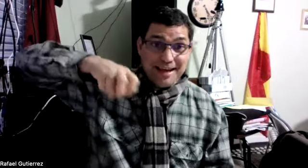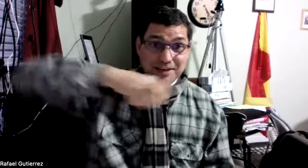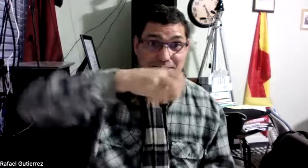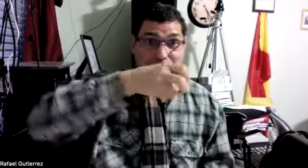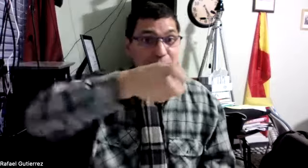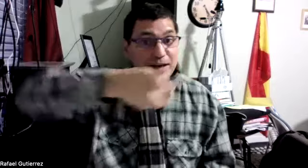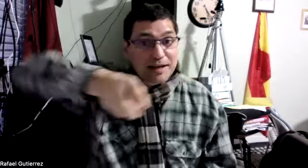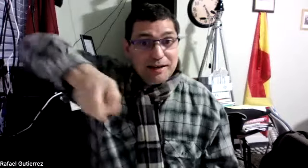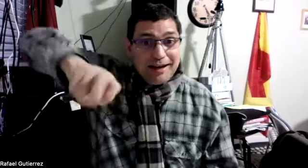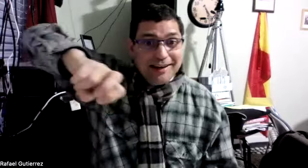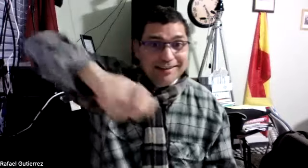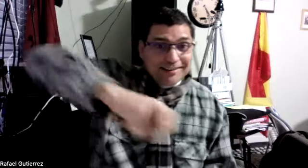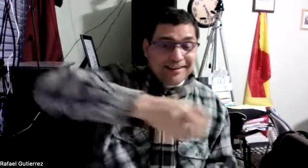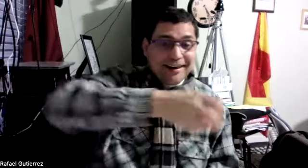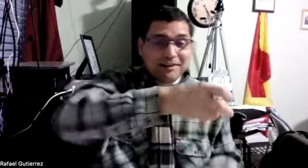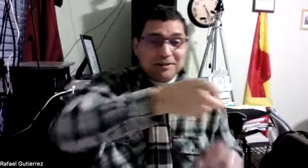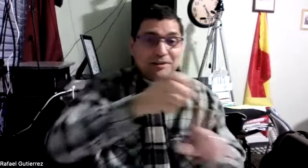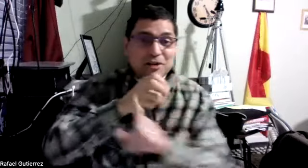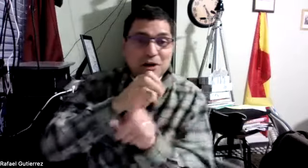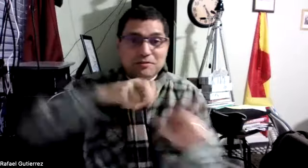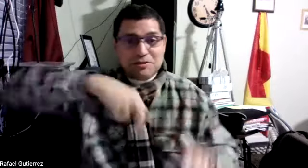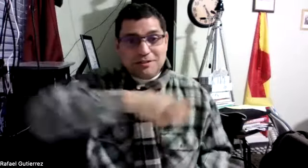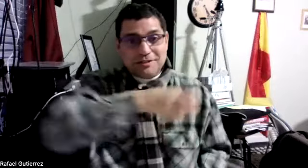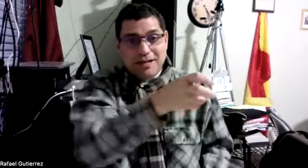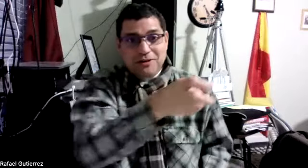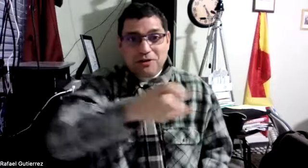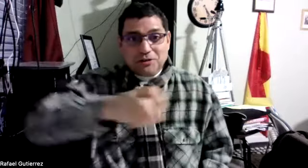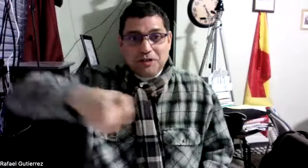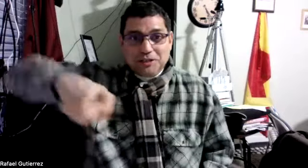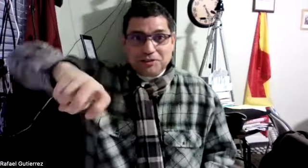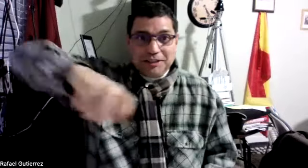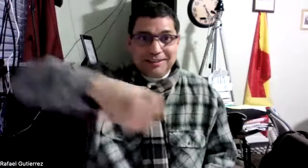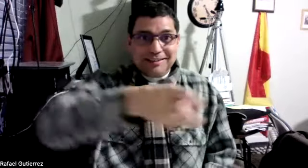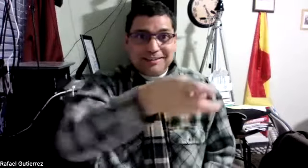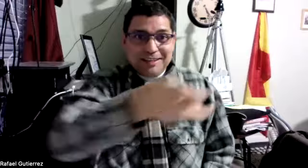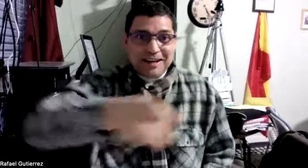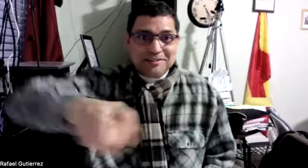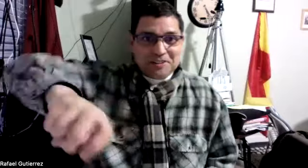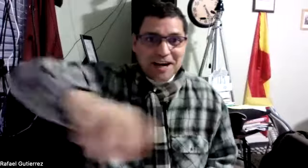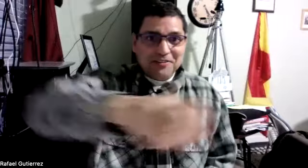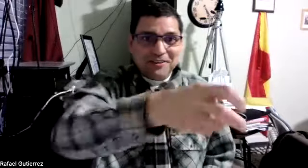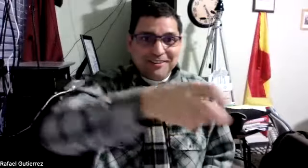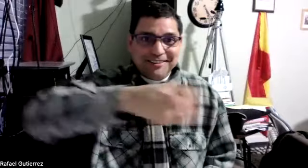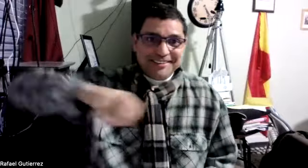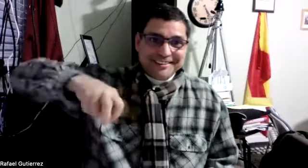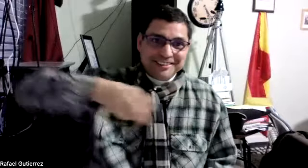then make like curves, like you go in a street, curve, travel,